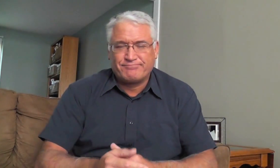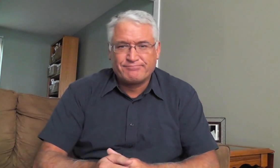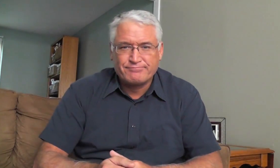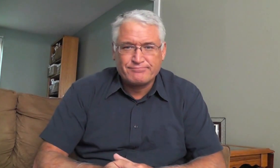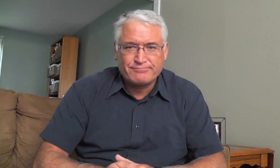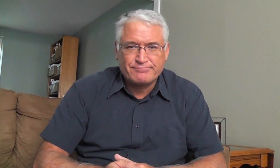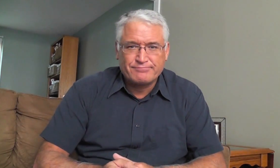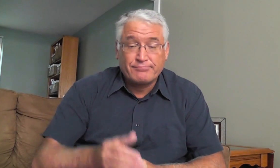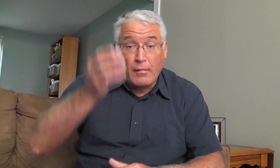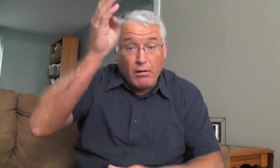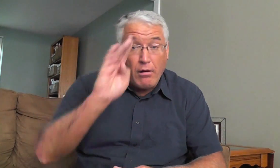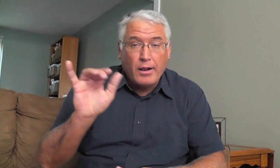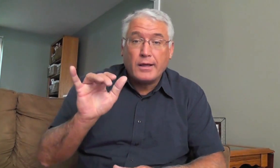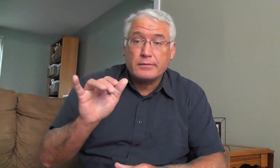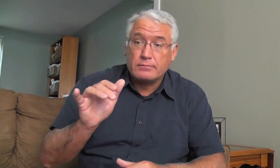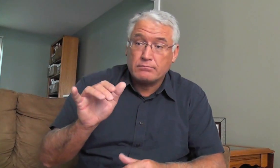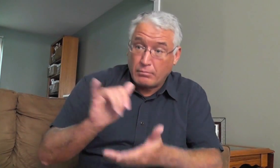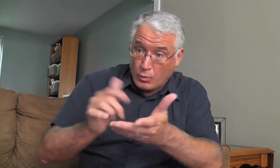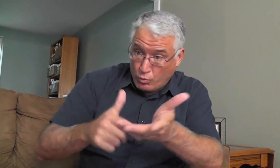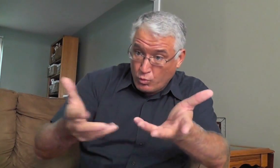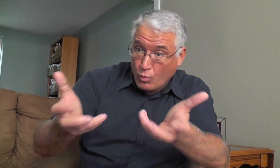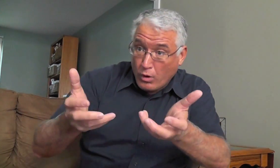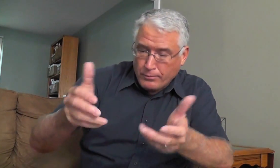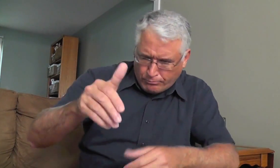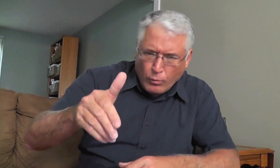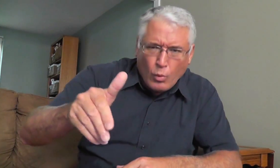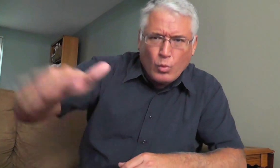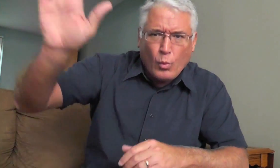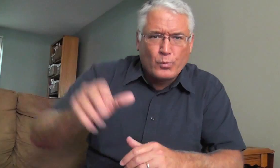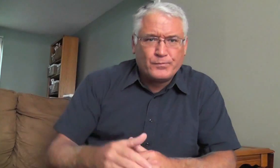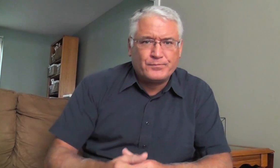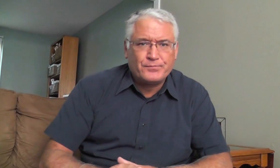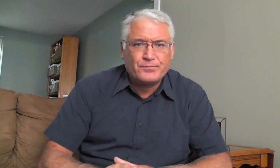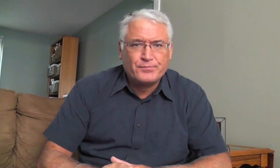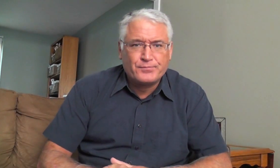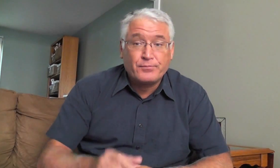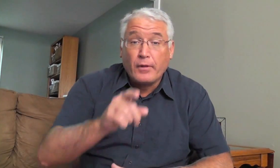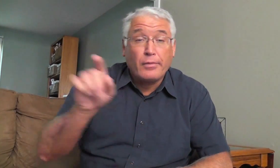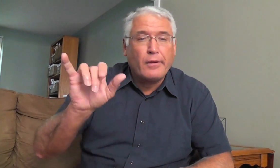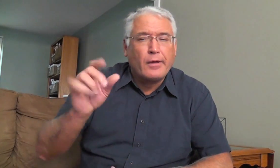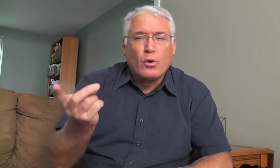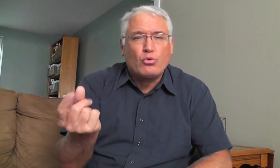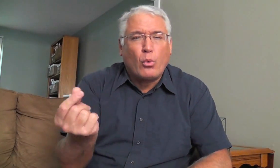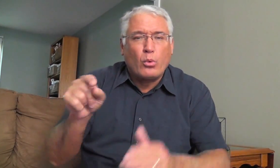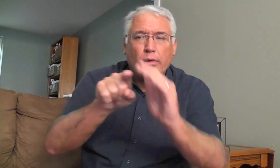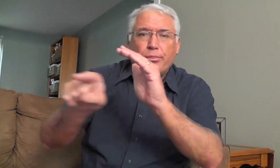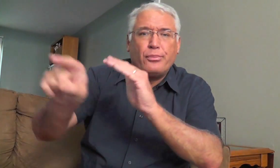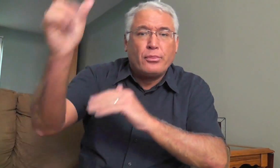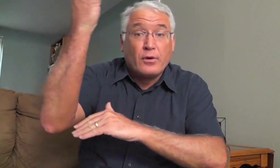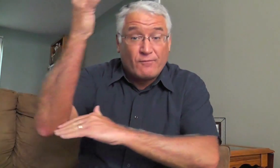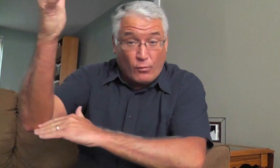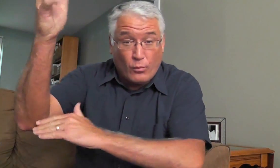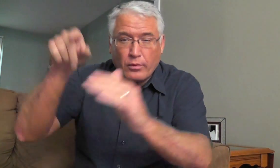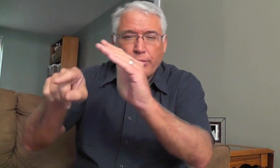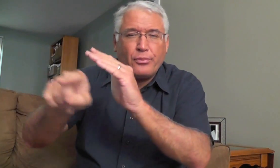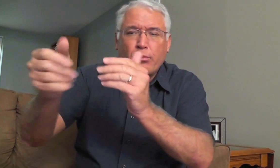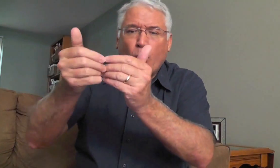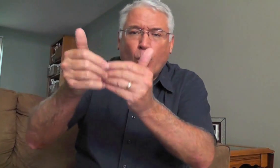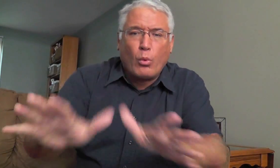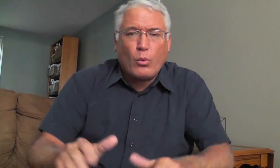sinning. No. God is like, is that what you want? Go on. It's like a dog that wanders in the